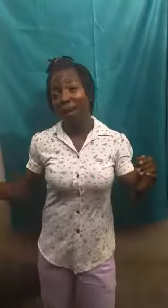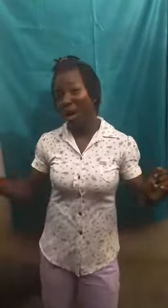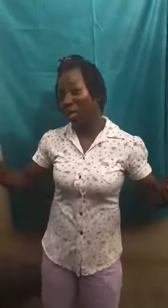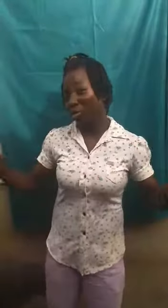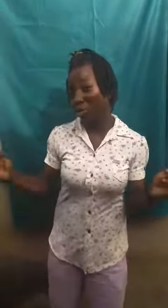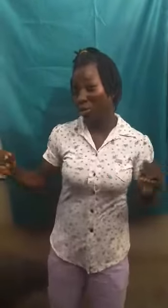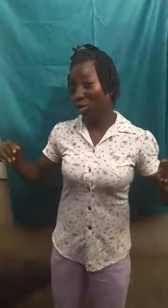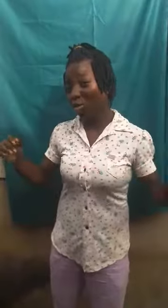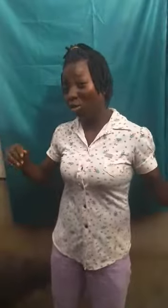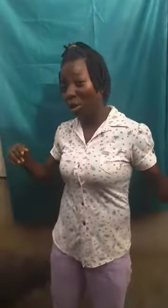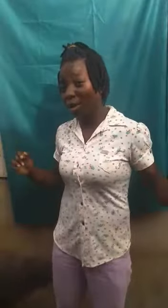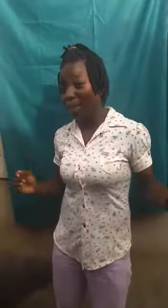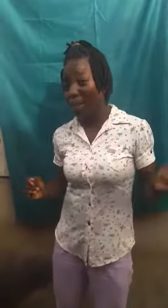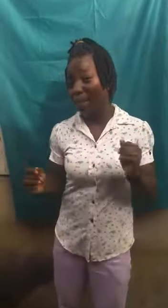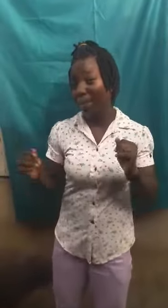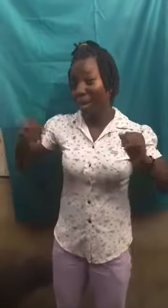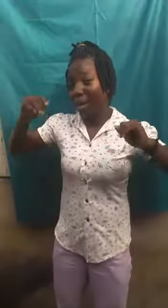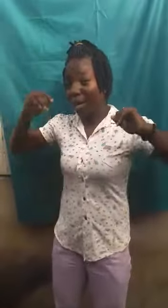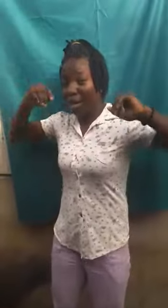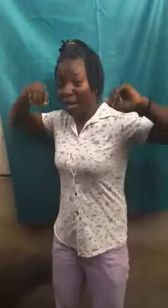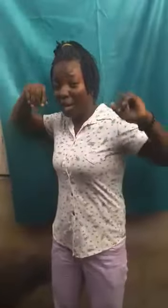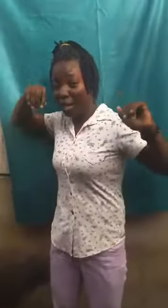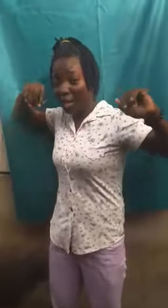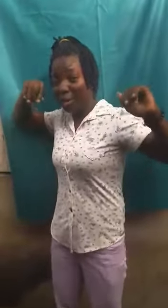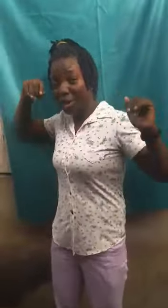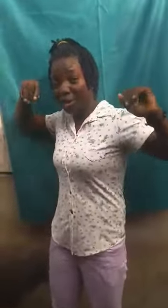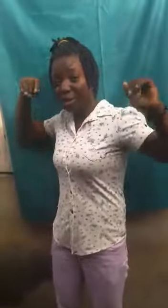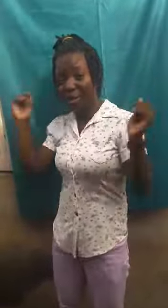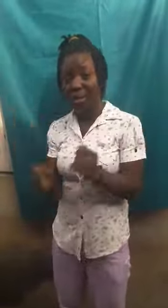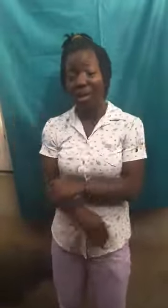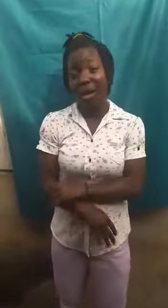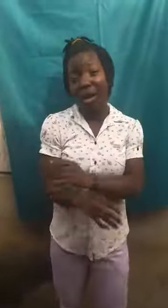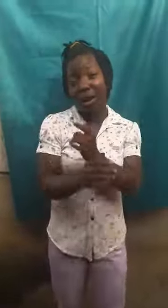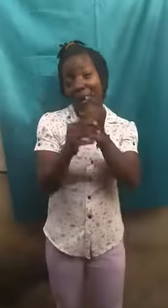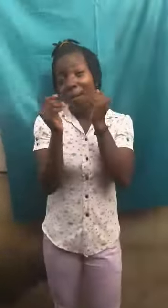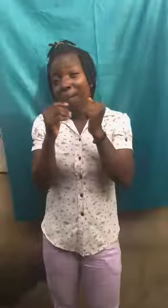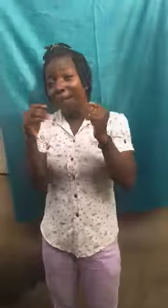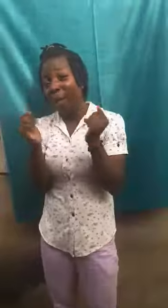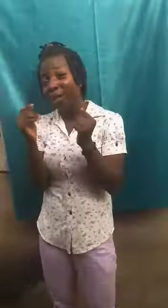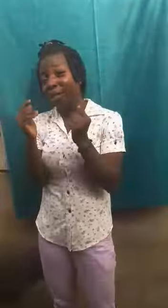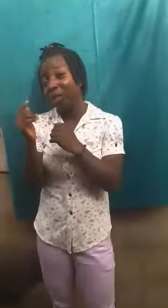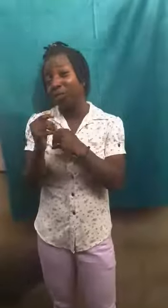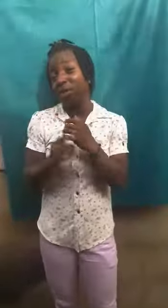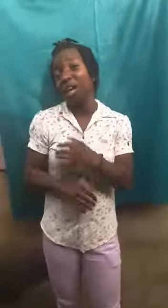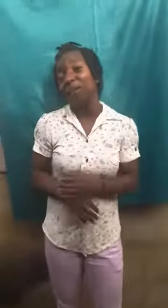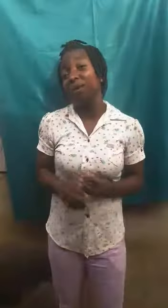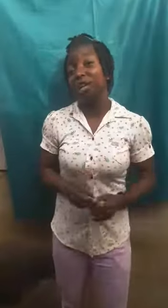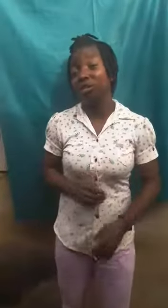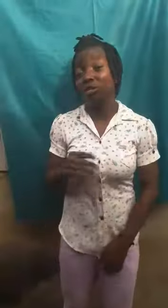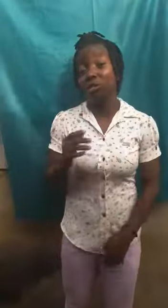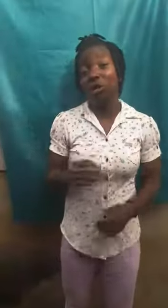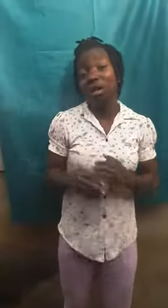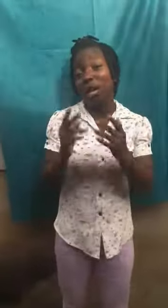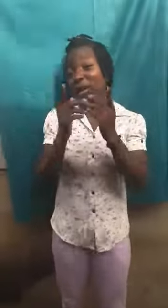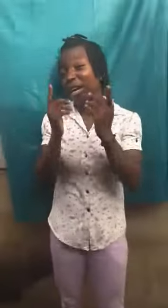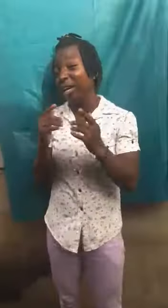Marrow, barrow, It is what it is. Money not to bring happiness so. Now when I